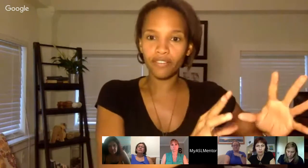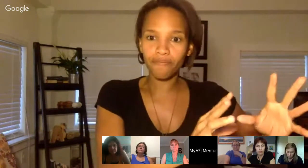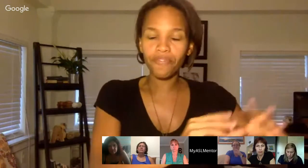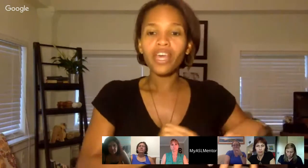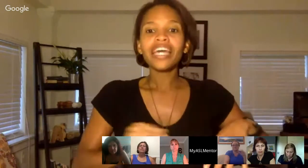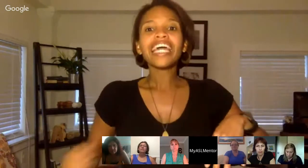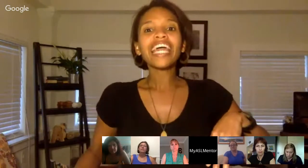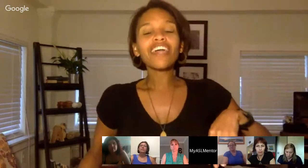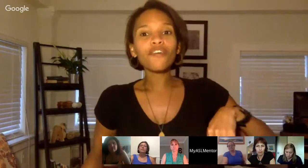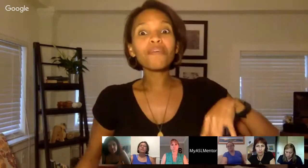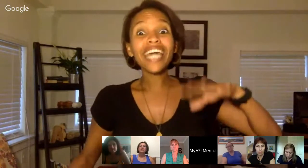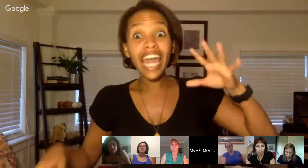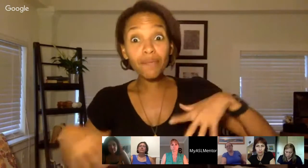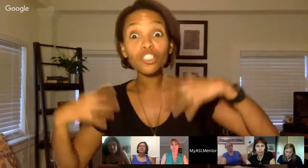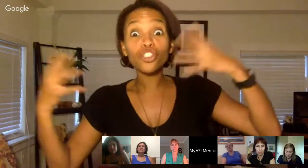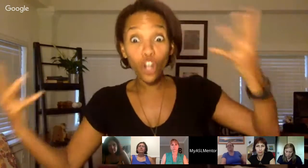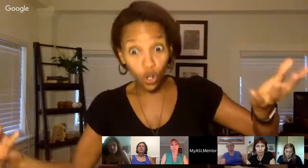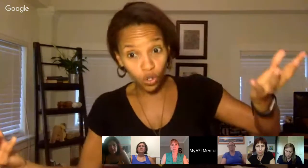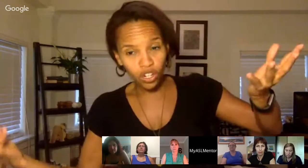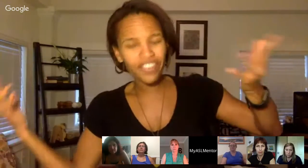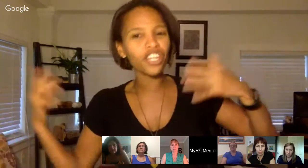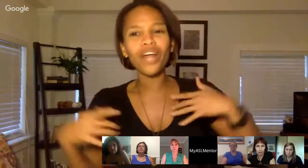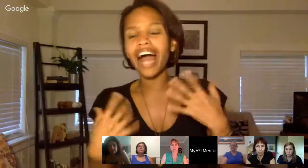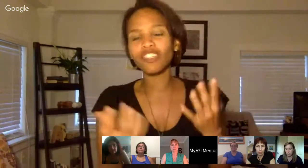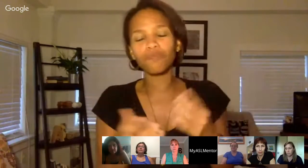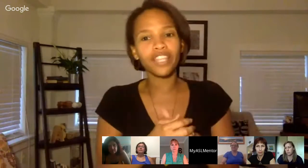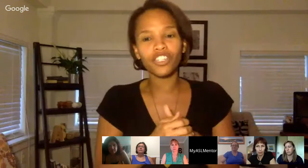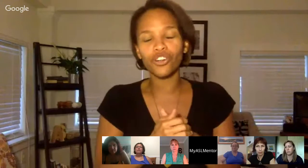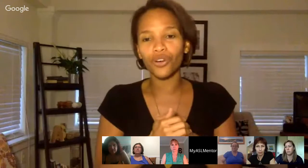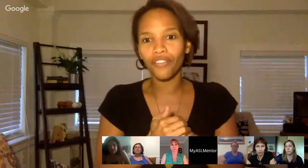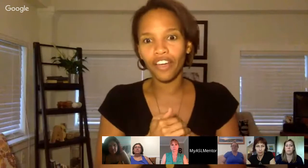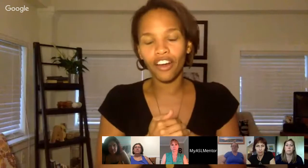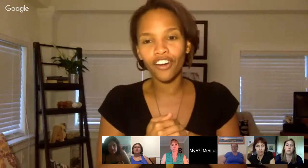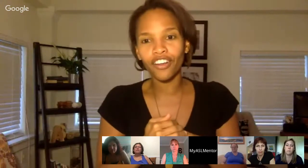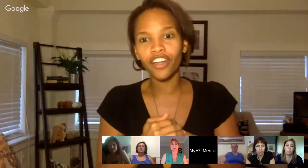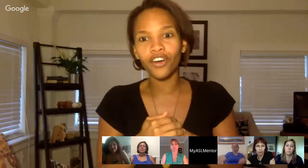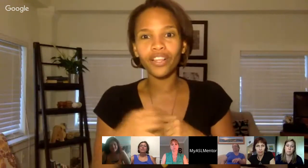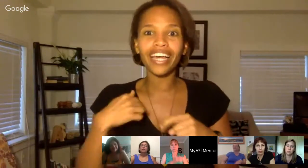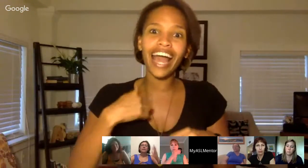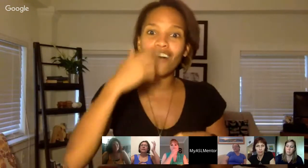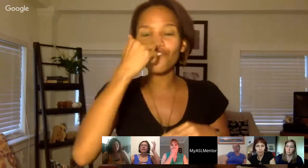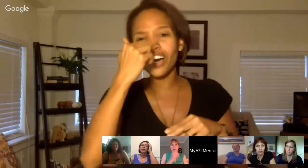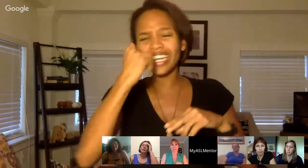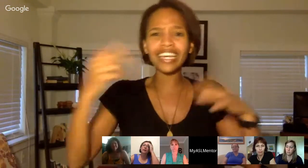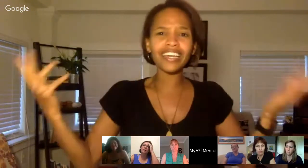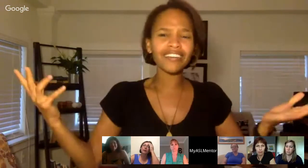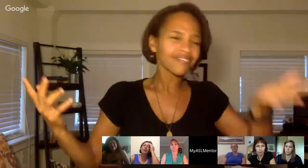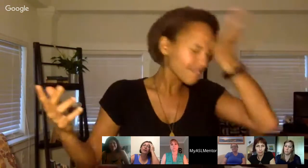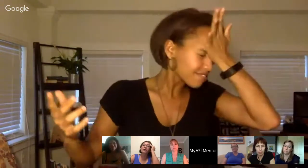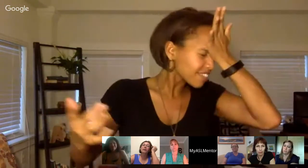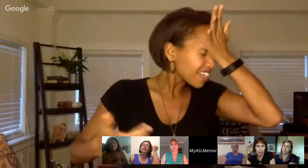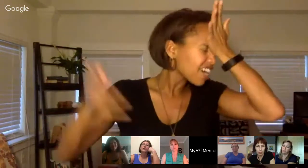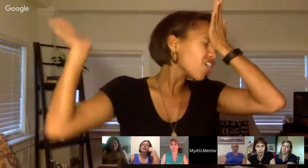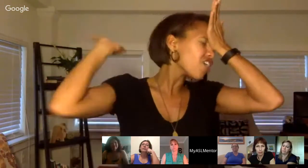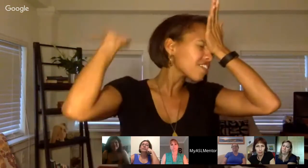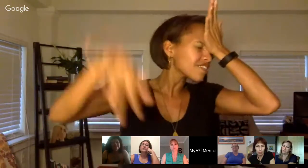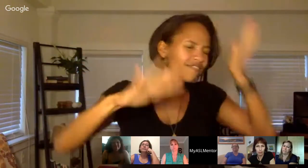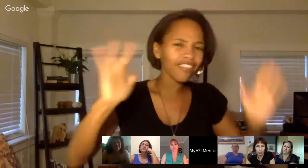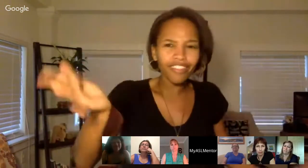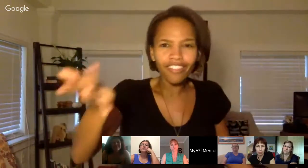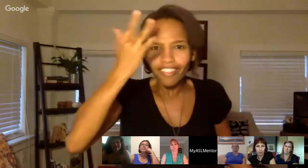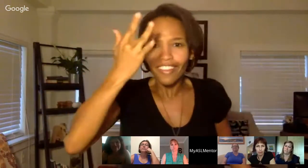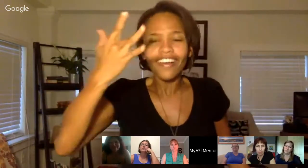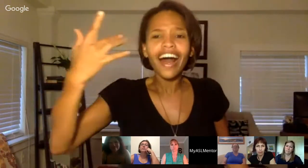fun. If it became a joke, then you'd have to put that joke in there, you know, like have funny,